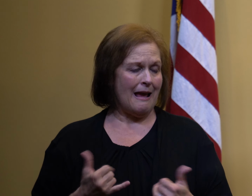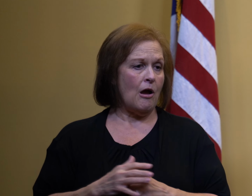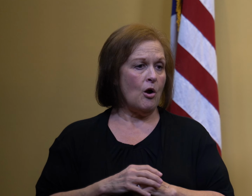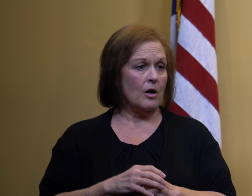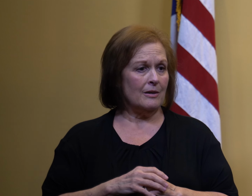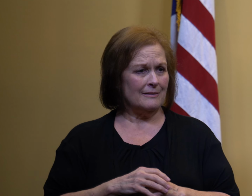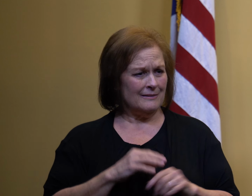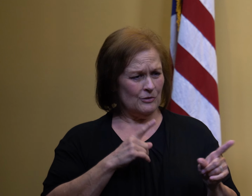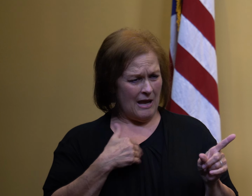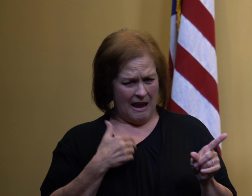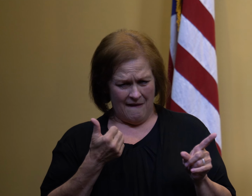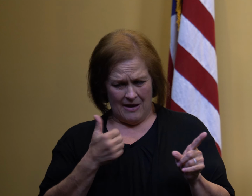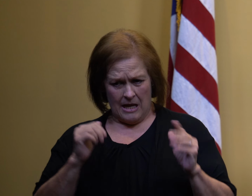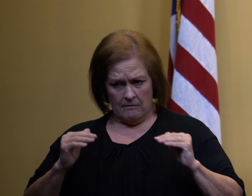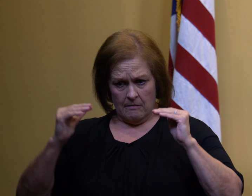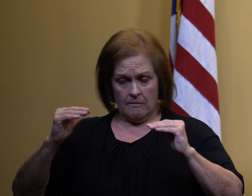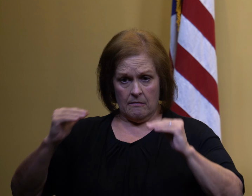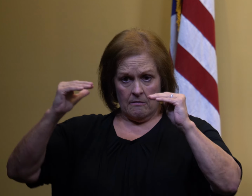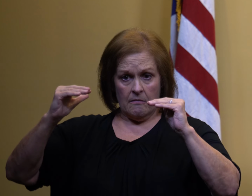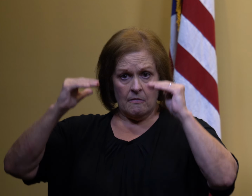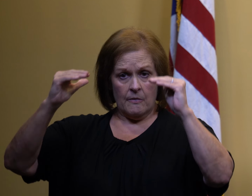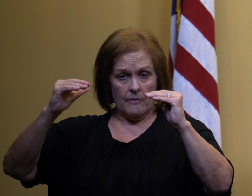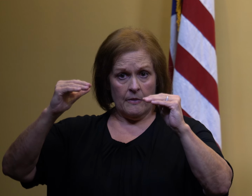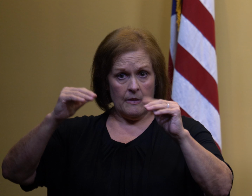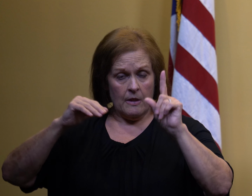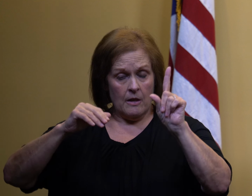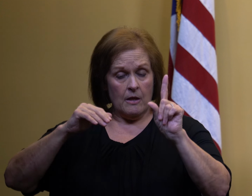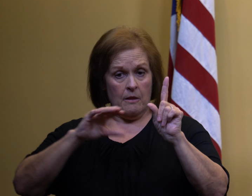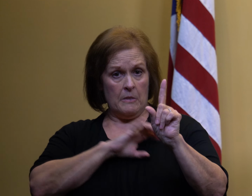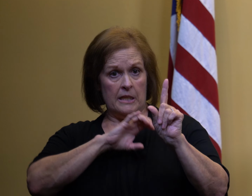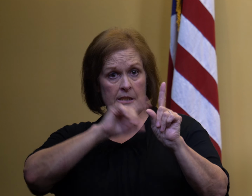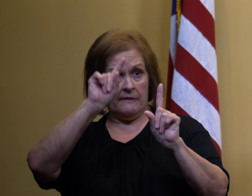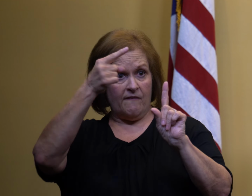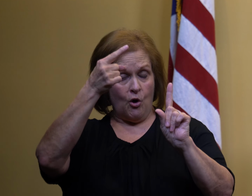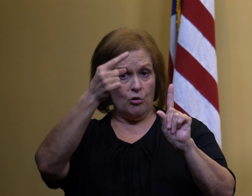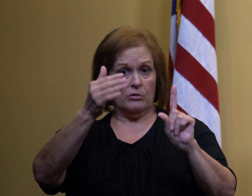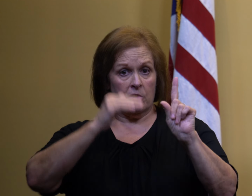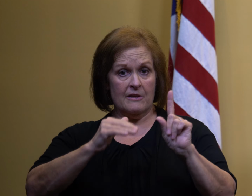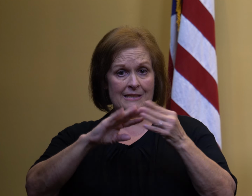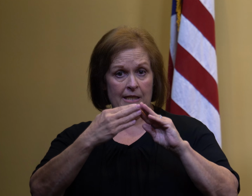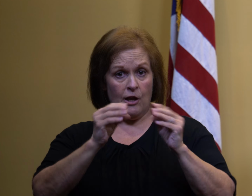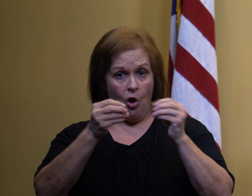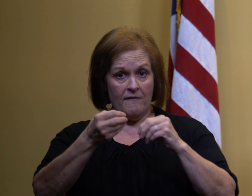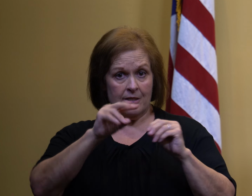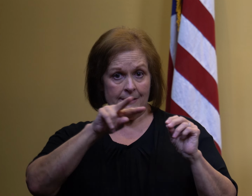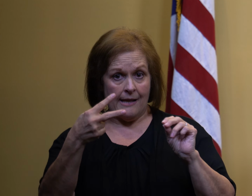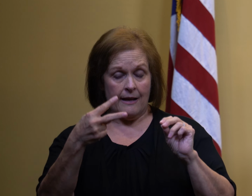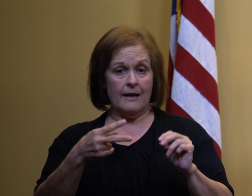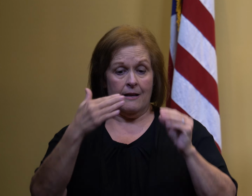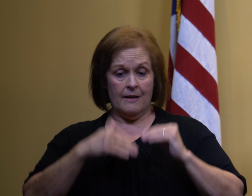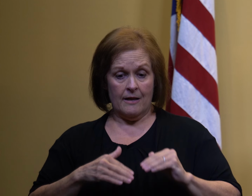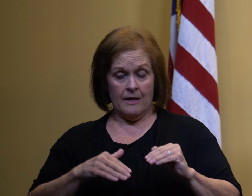any sort of a tiered priority system with the NOPD being on top to get its air conditioning done, city offices, then fire department, third